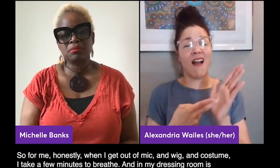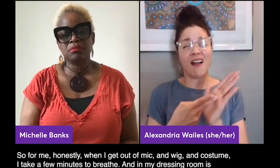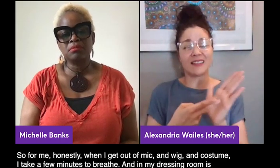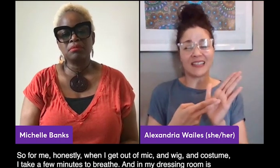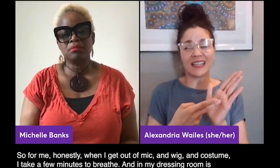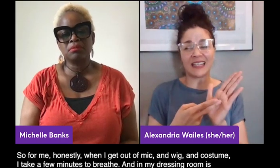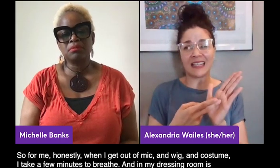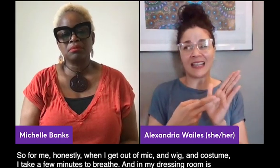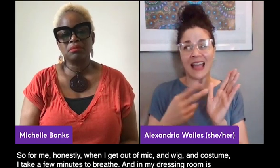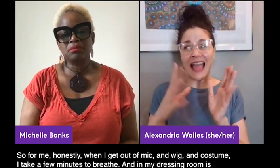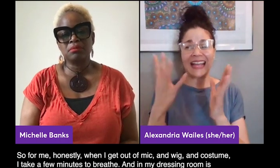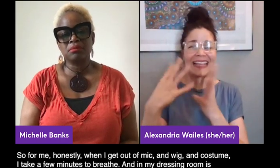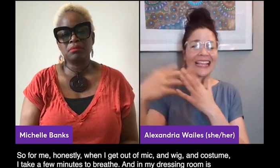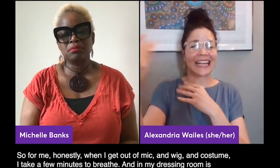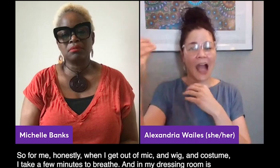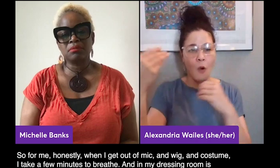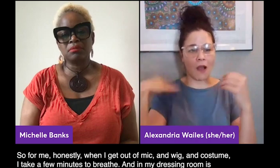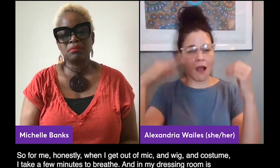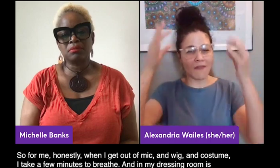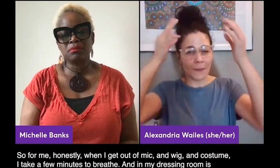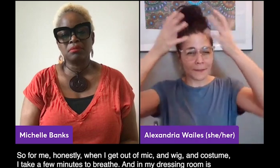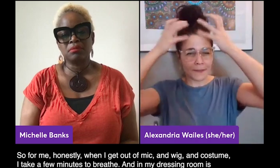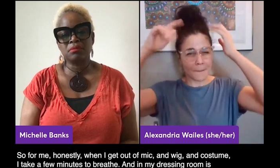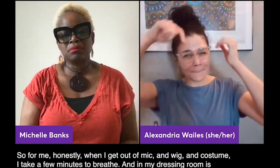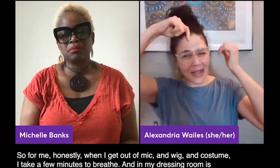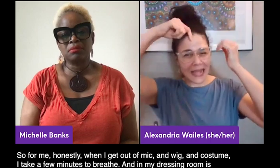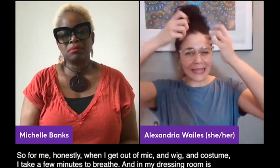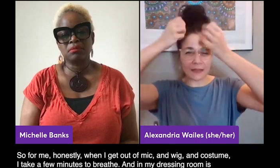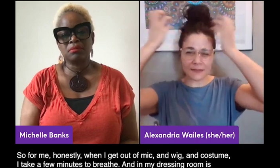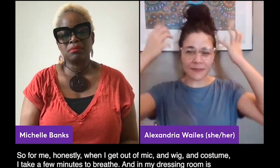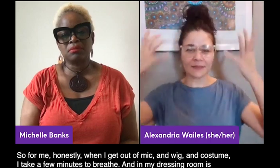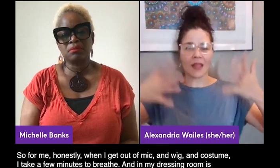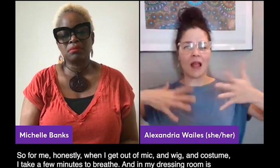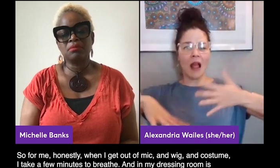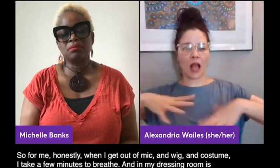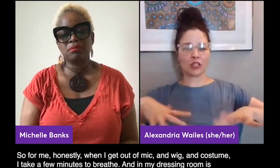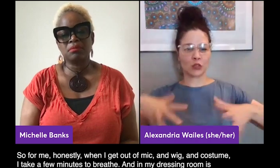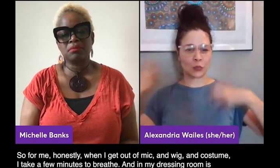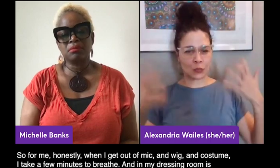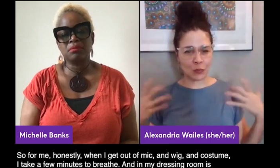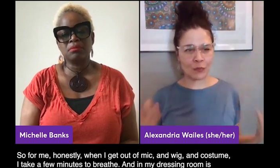me, honestly, when I get out of mic and wig and costume,